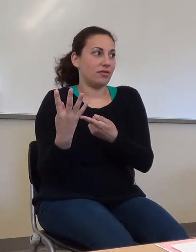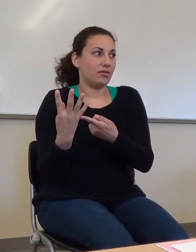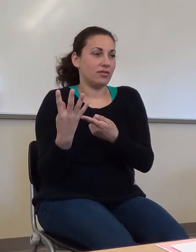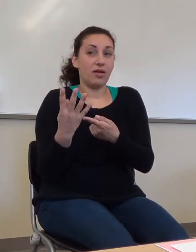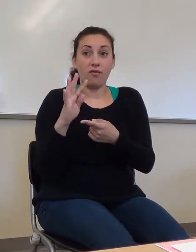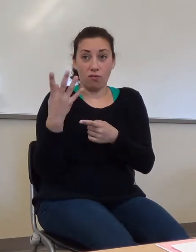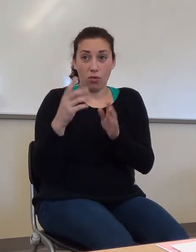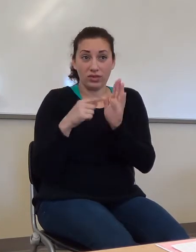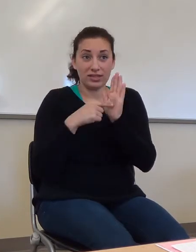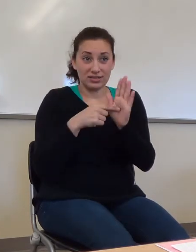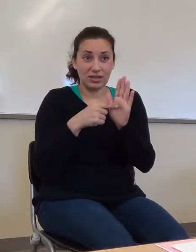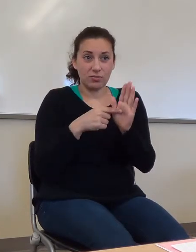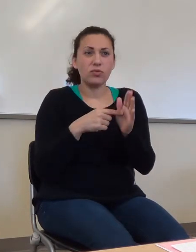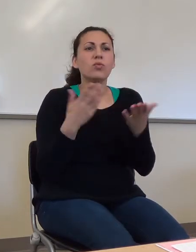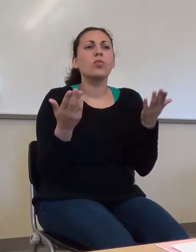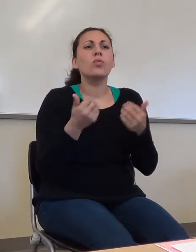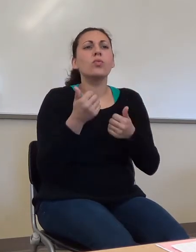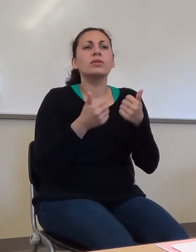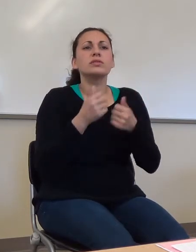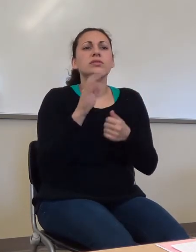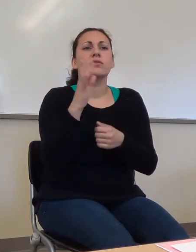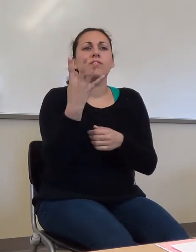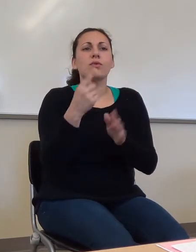fourth example, what's the fourth one?